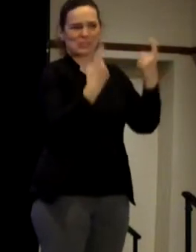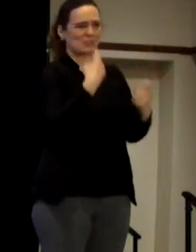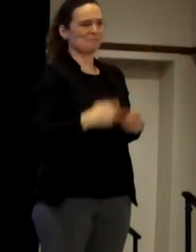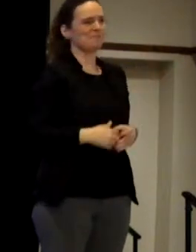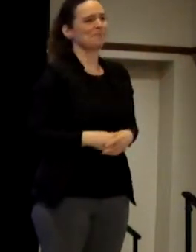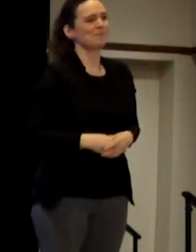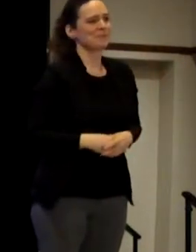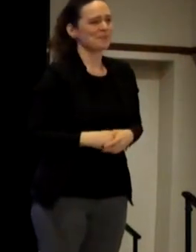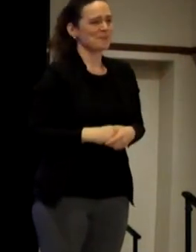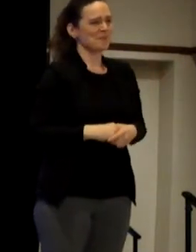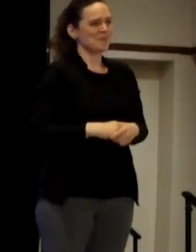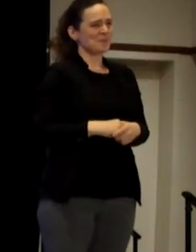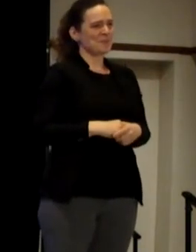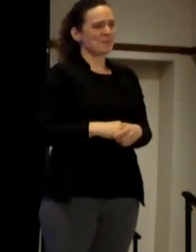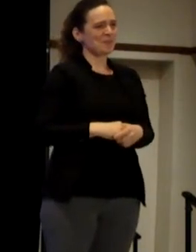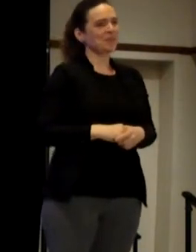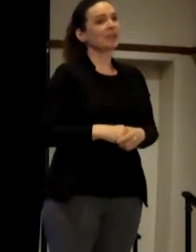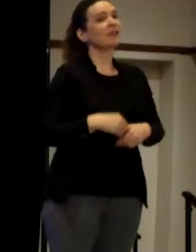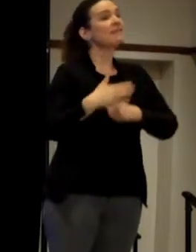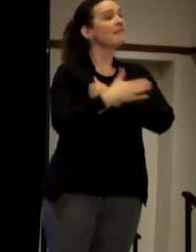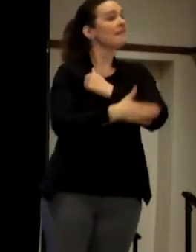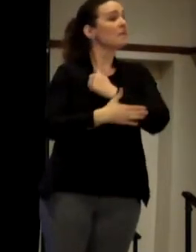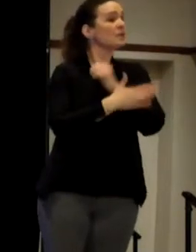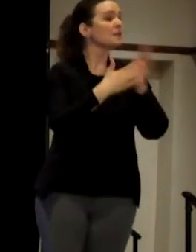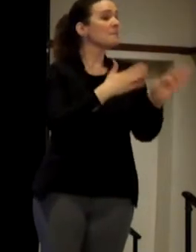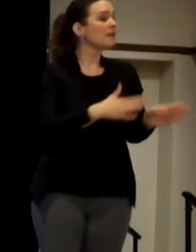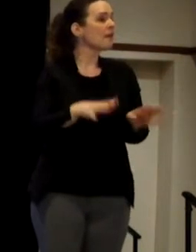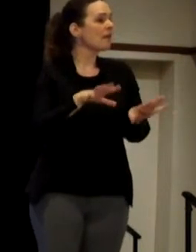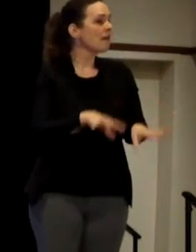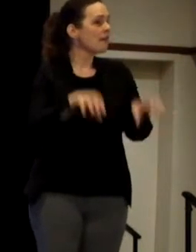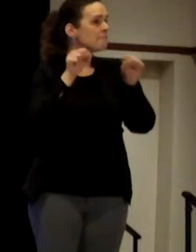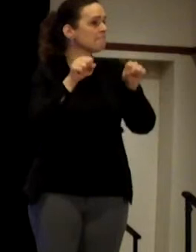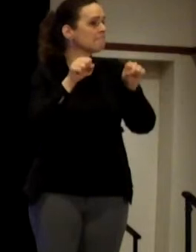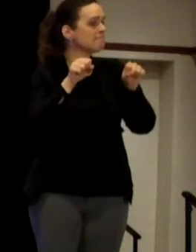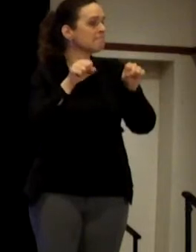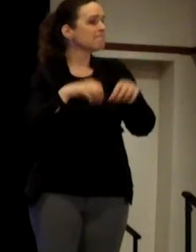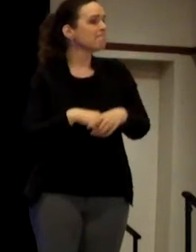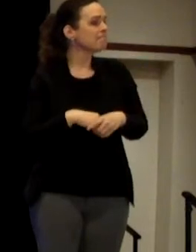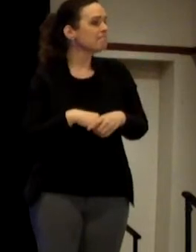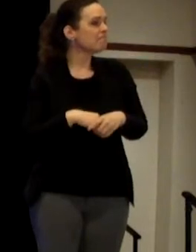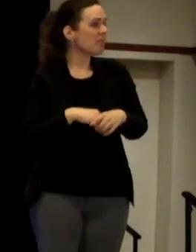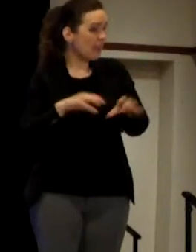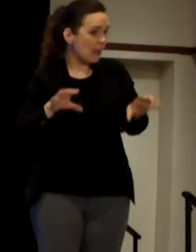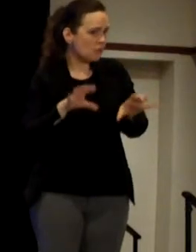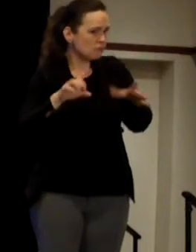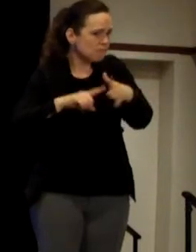take any actions related to the Skyline apartment? Yeah.